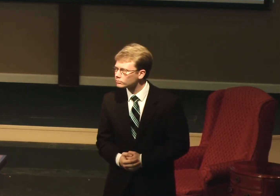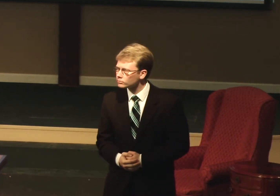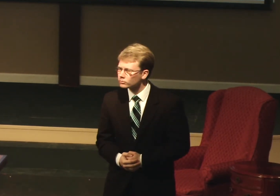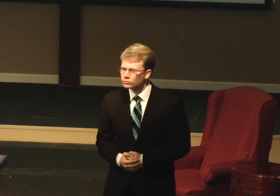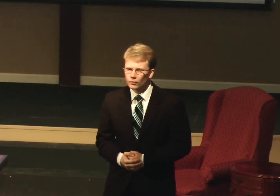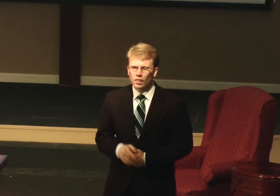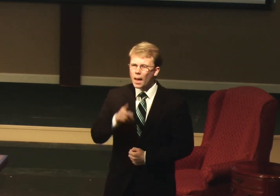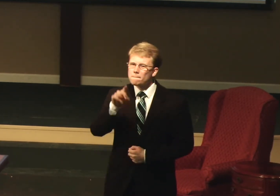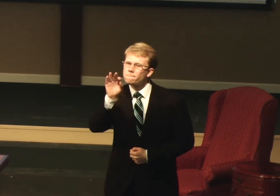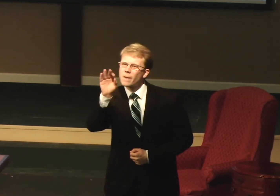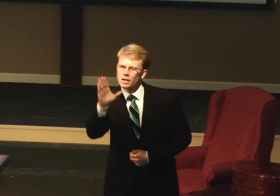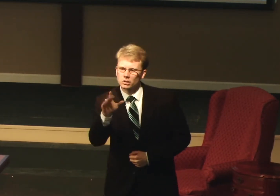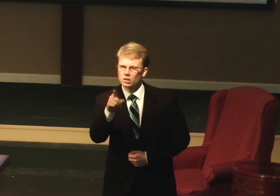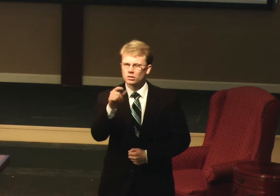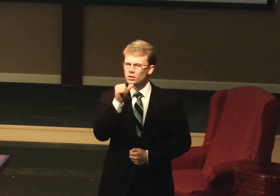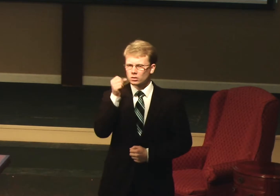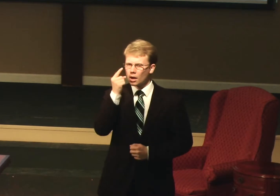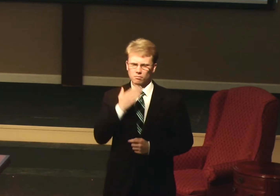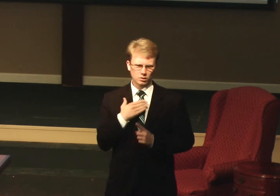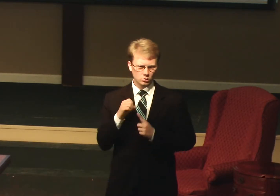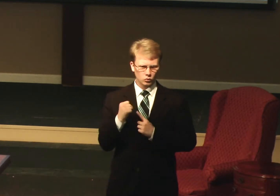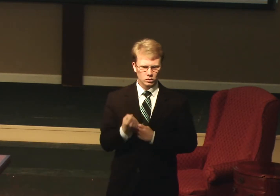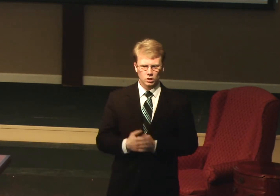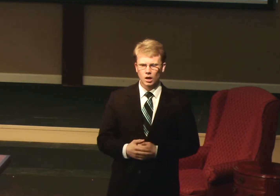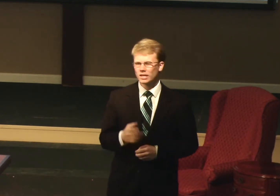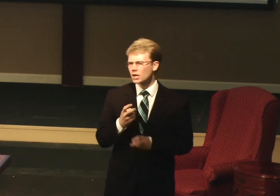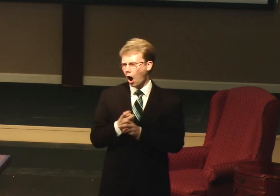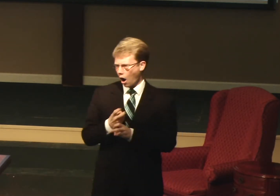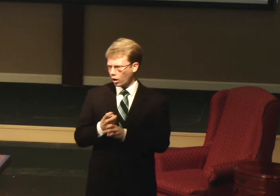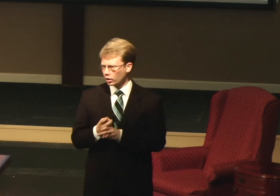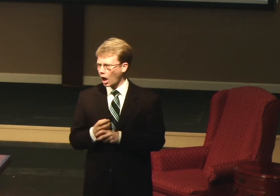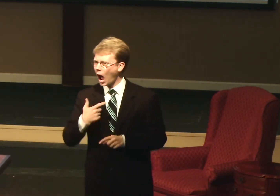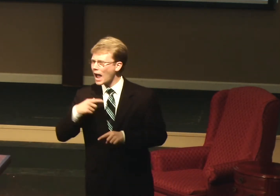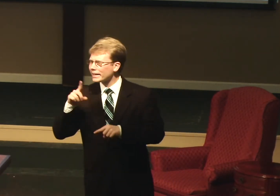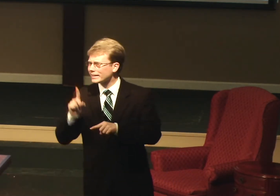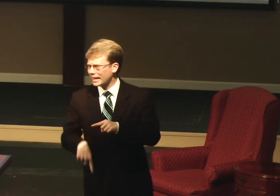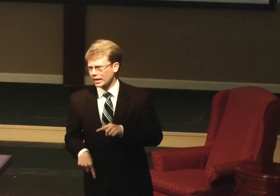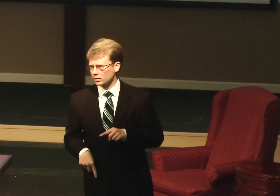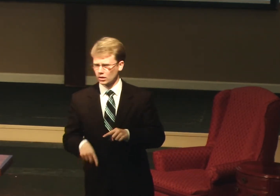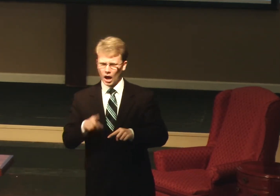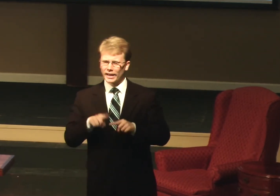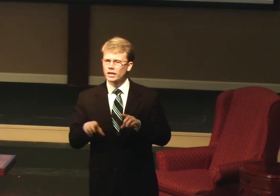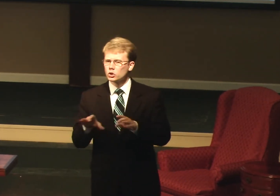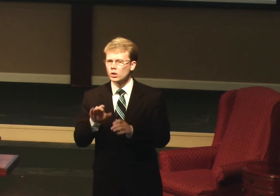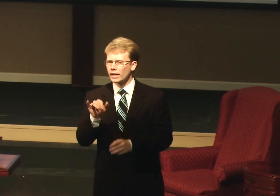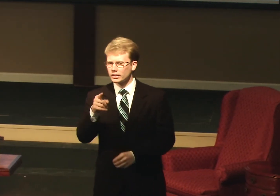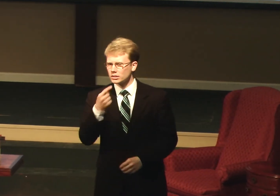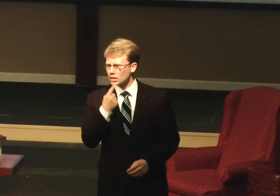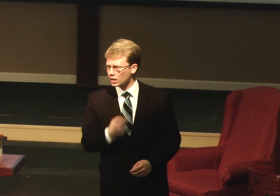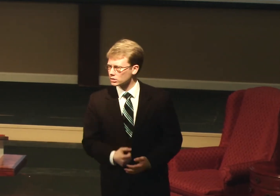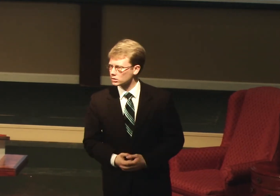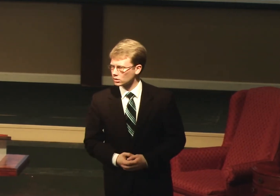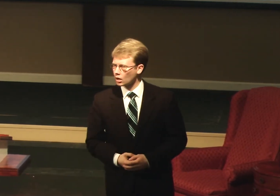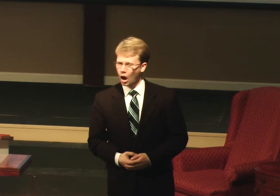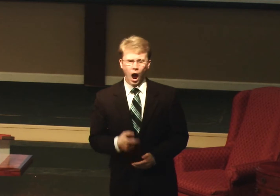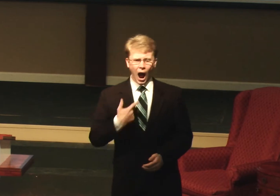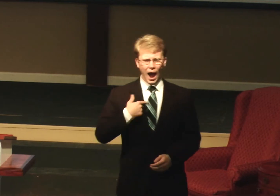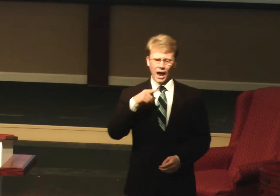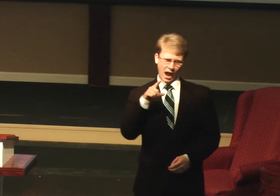But God doesn't understand my situation. That doesn't apply to me. I can't do that. I can't do what He's